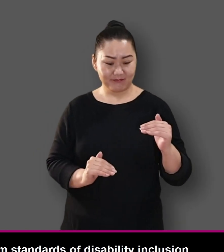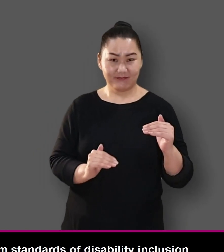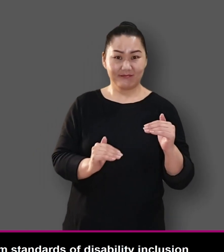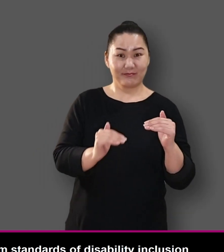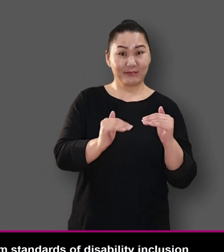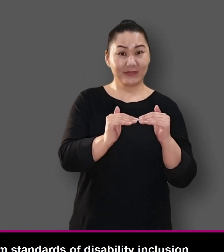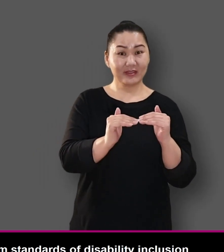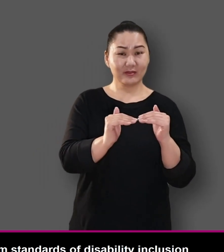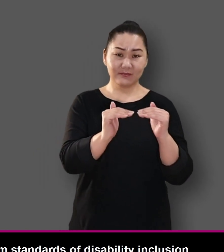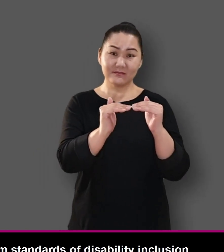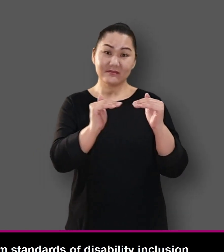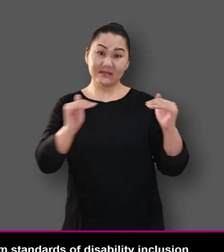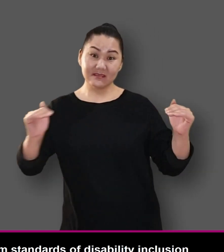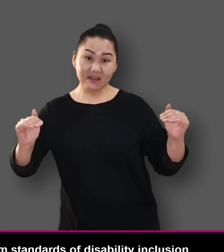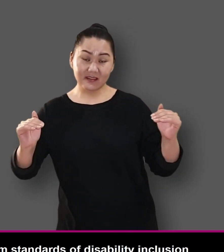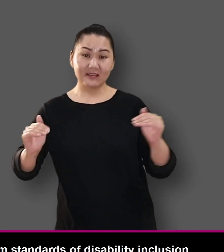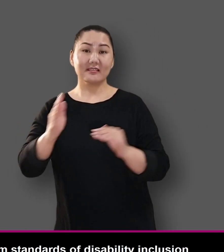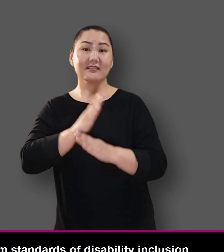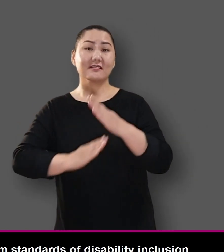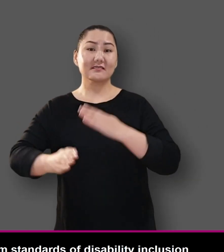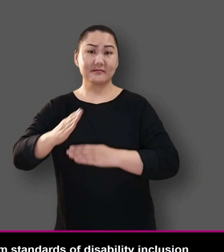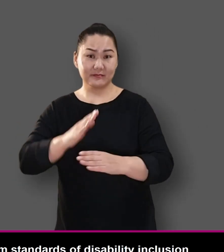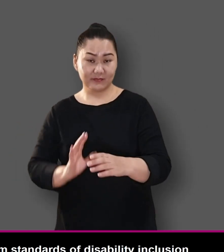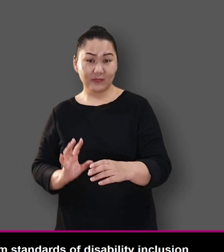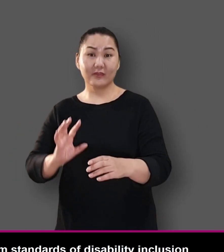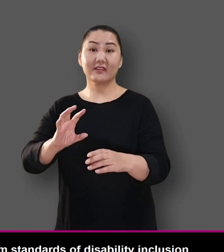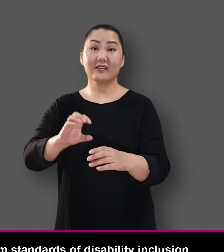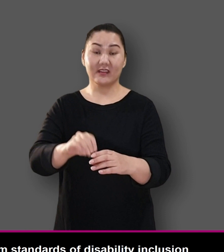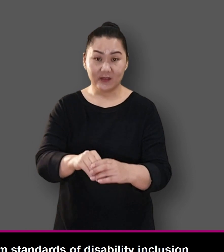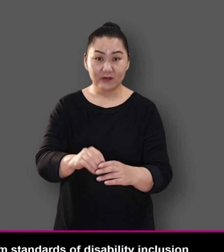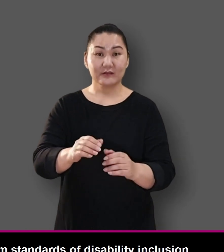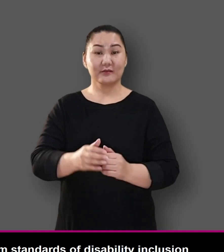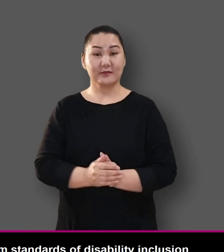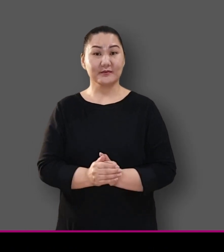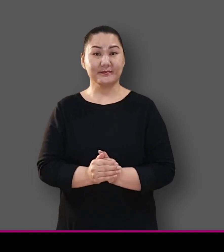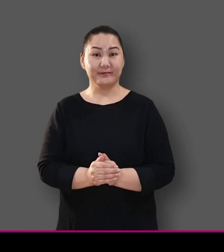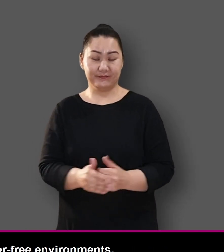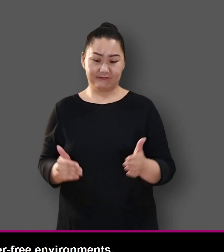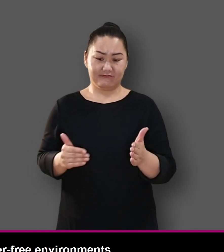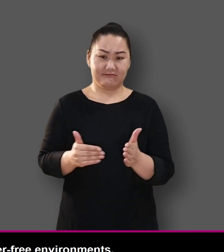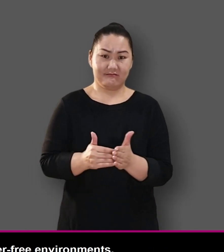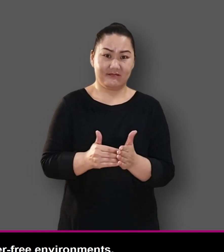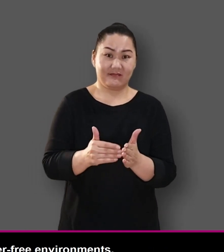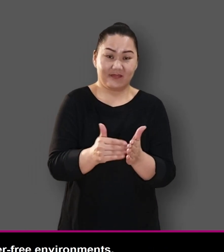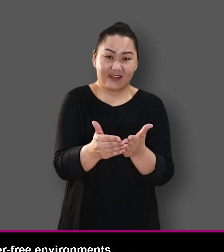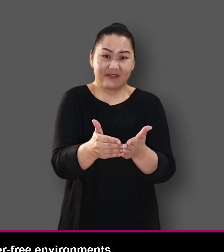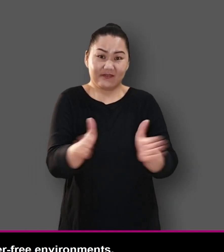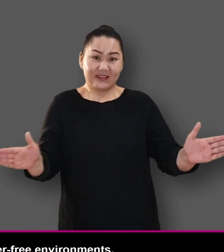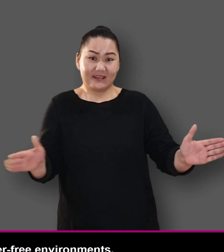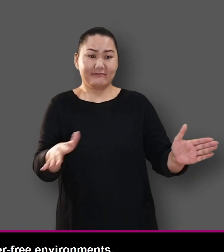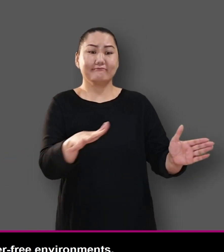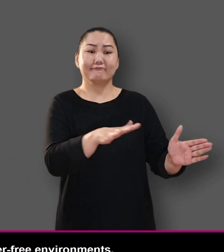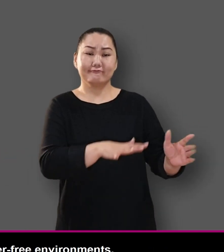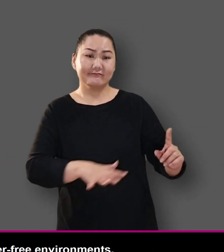and, over time, create minimum standards of disability inclusion, including barrier-free